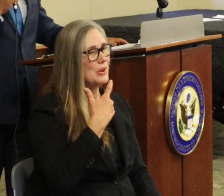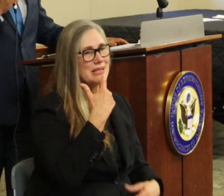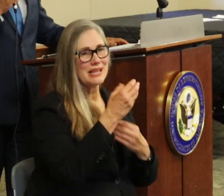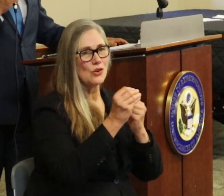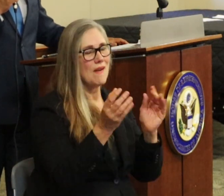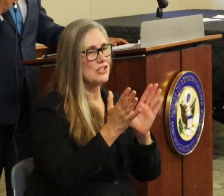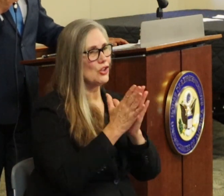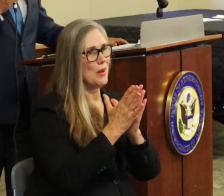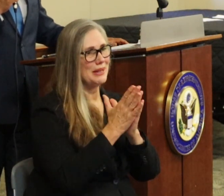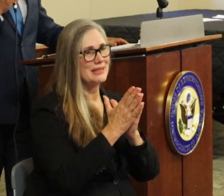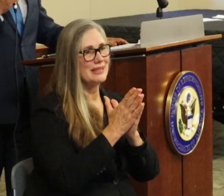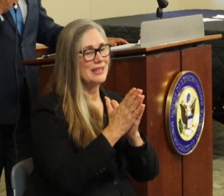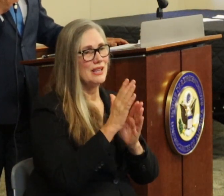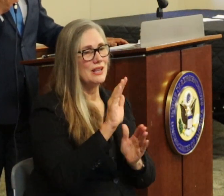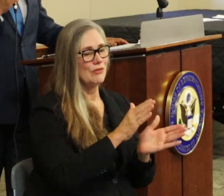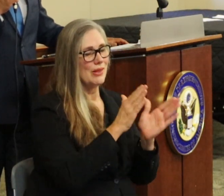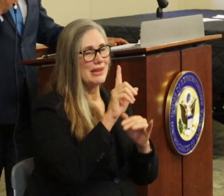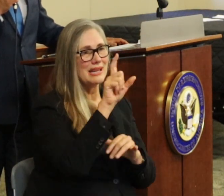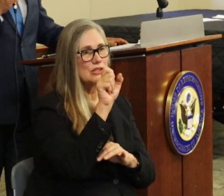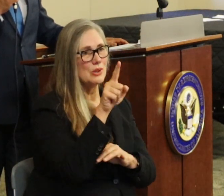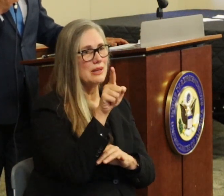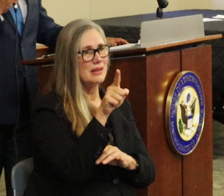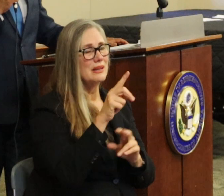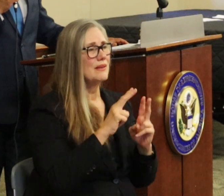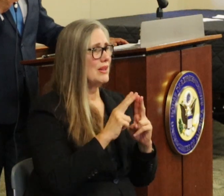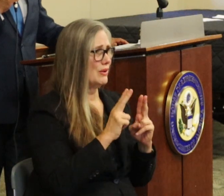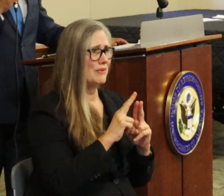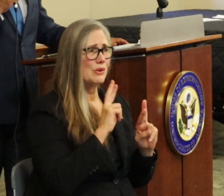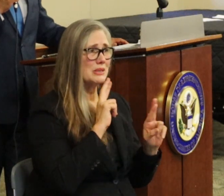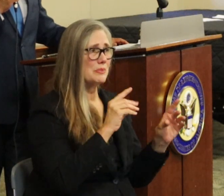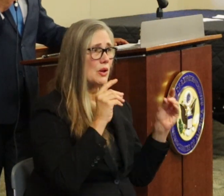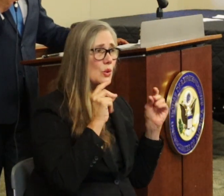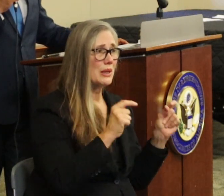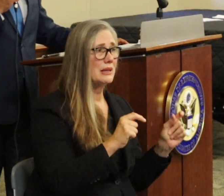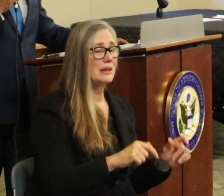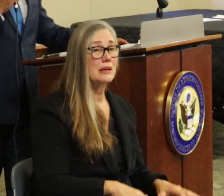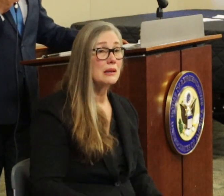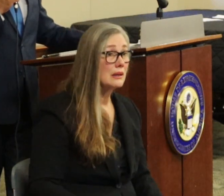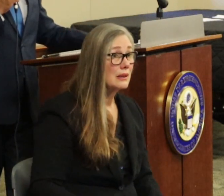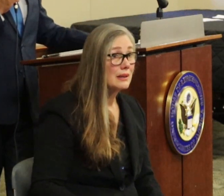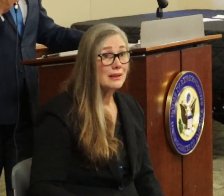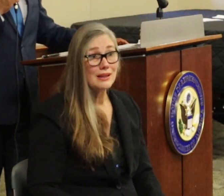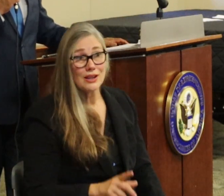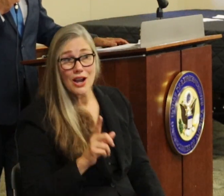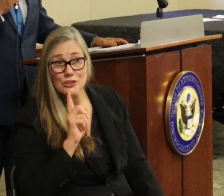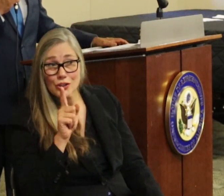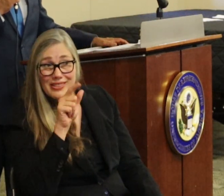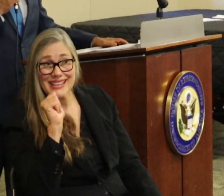because concerning this next question, they have been very responsive. But are you sure my staff didn't plant